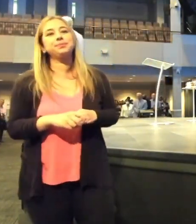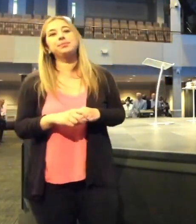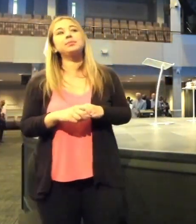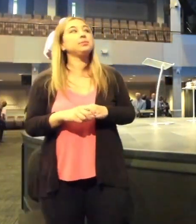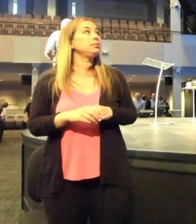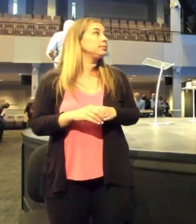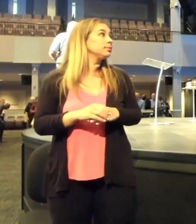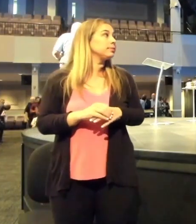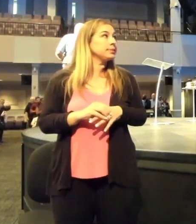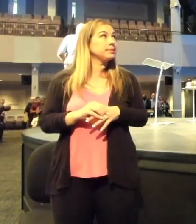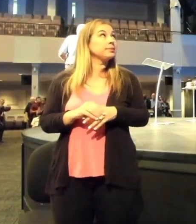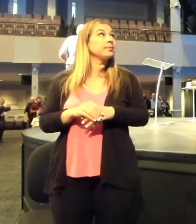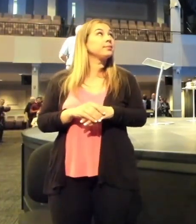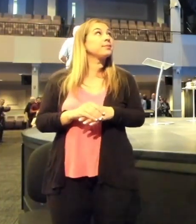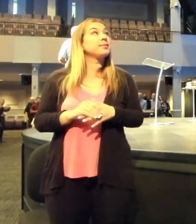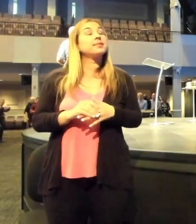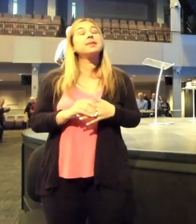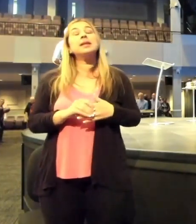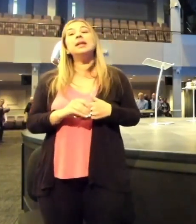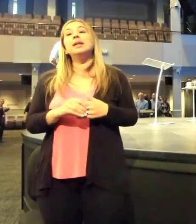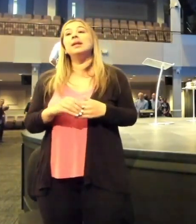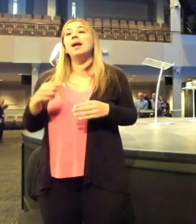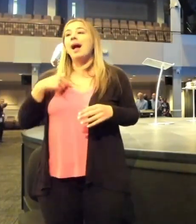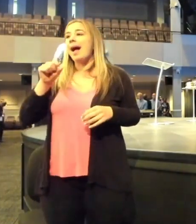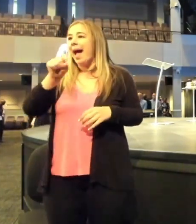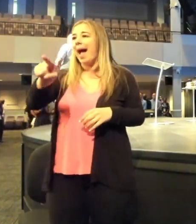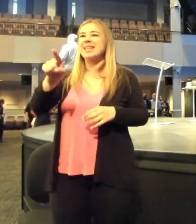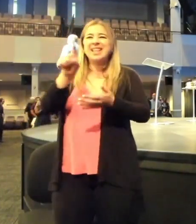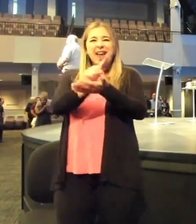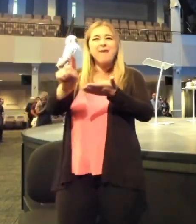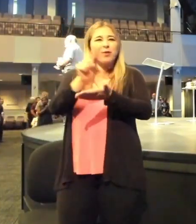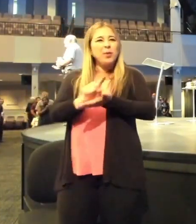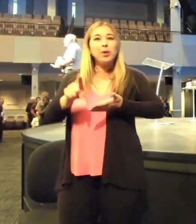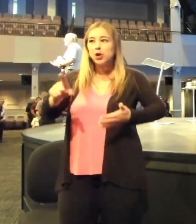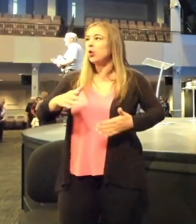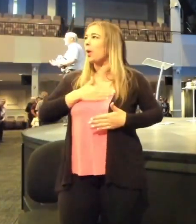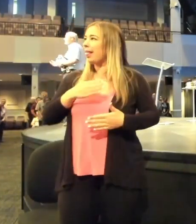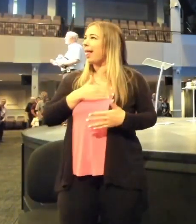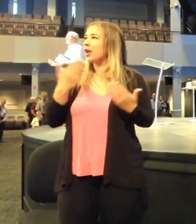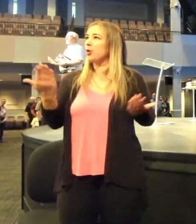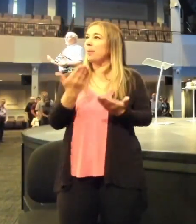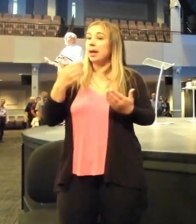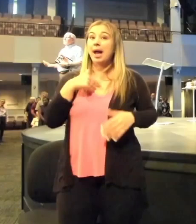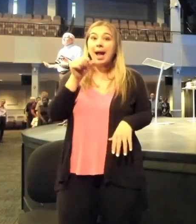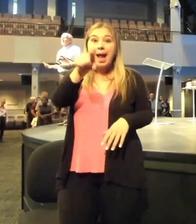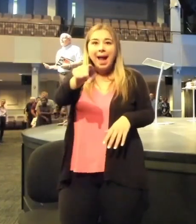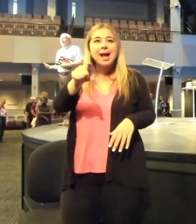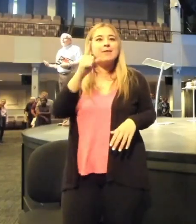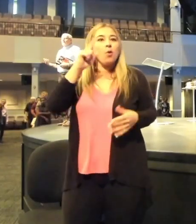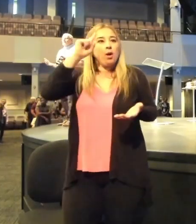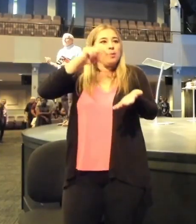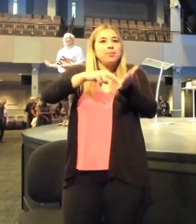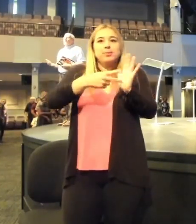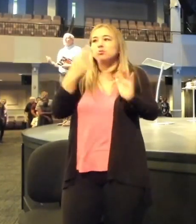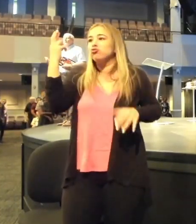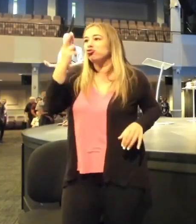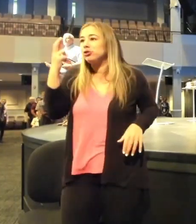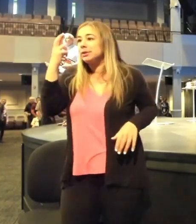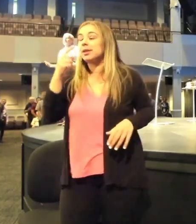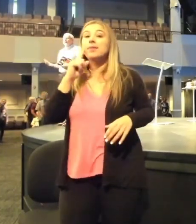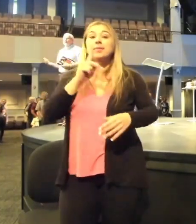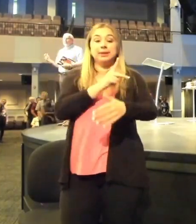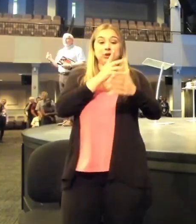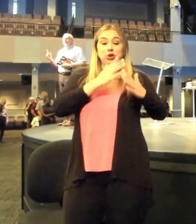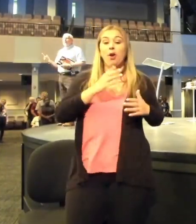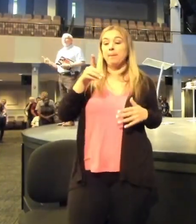You know, I ask you that almost every week. Are you glad to be in church? And I ask you that for a reason, because the psalmist